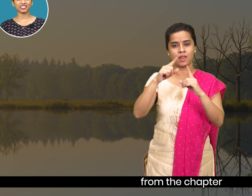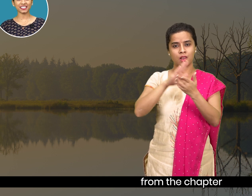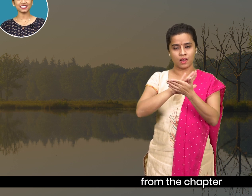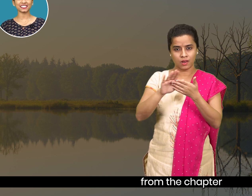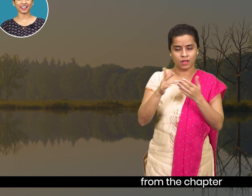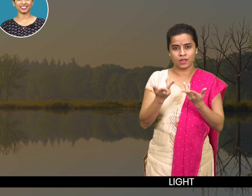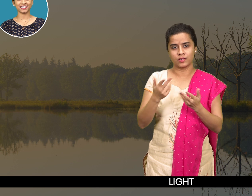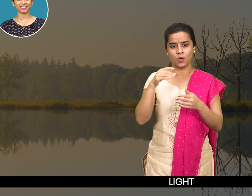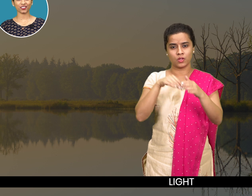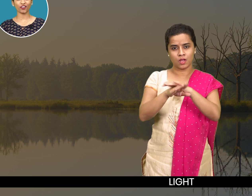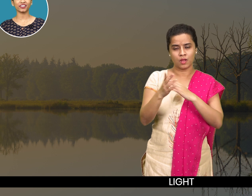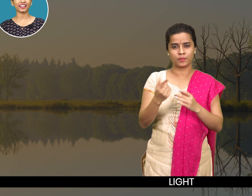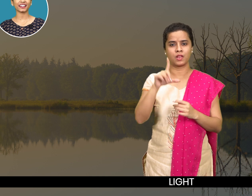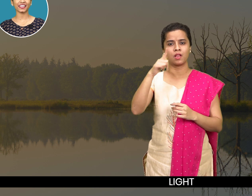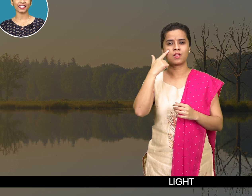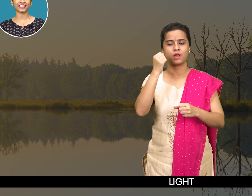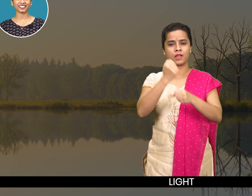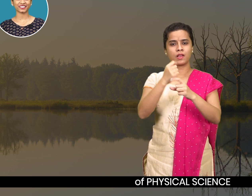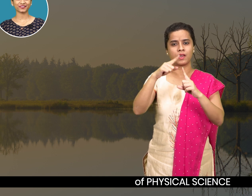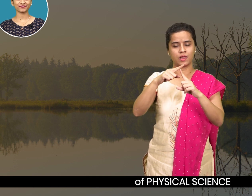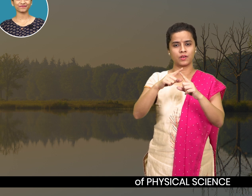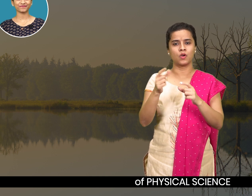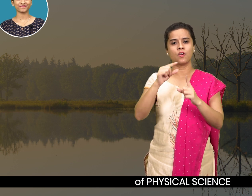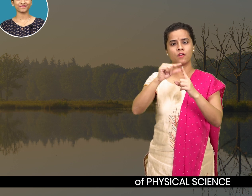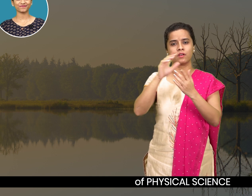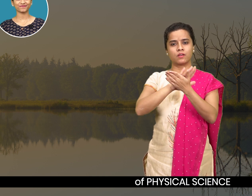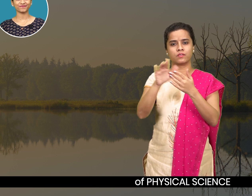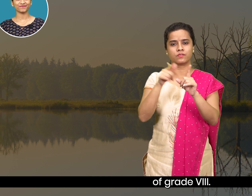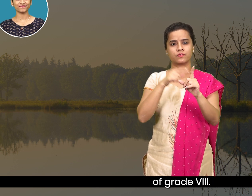of Physical Science of Grade 8th.